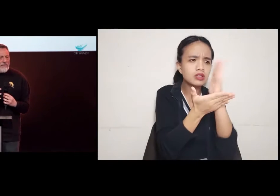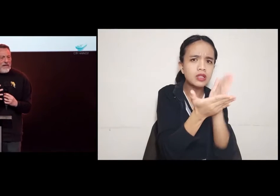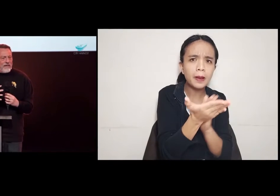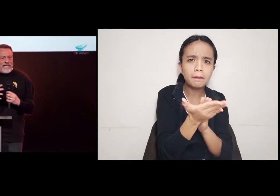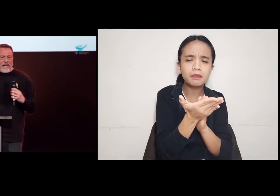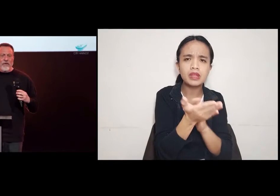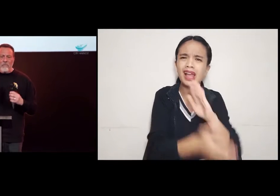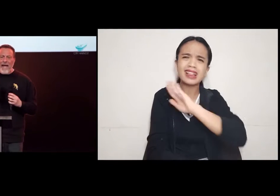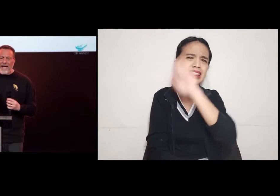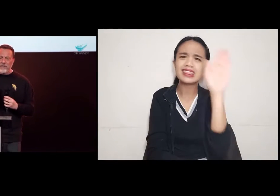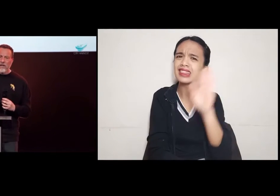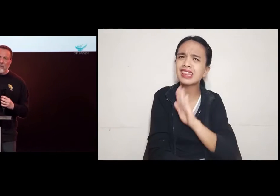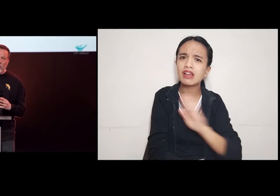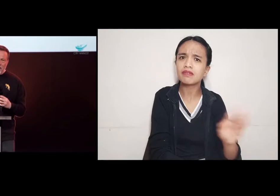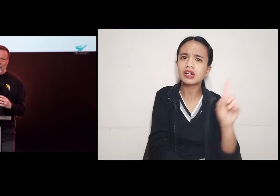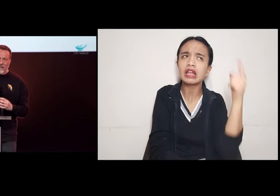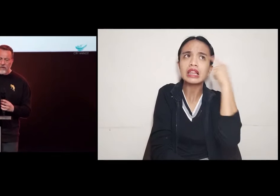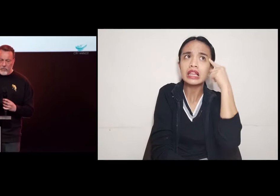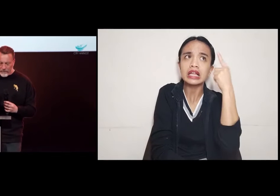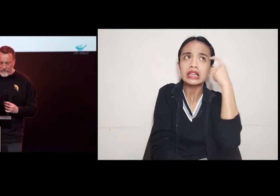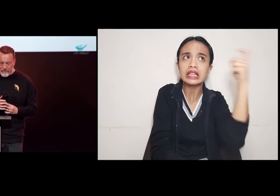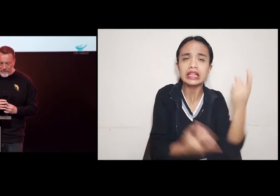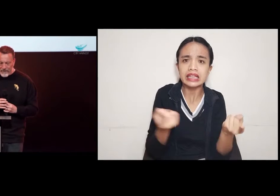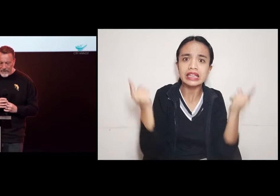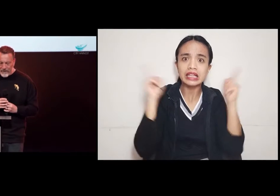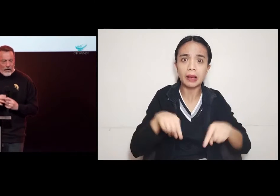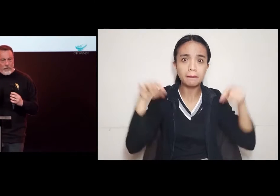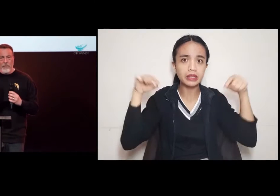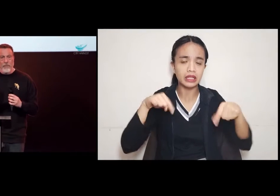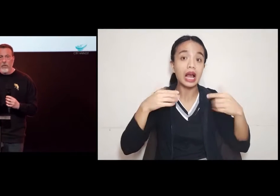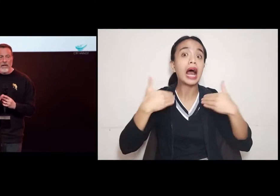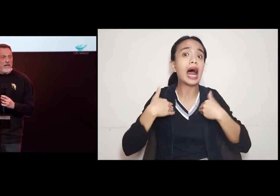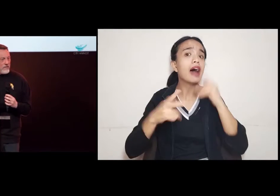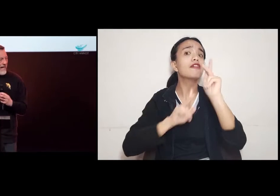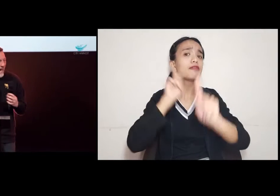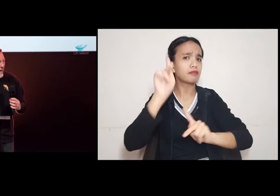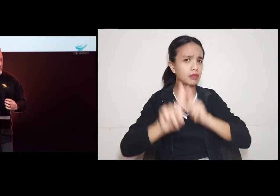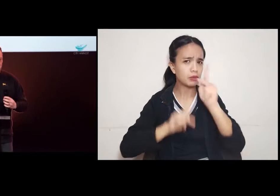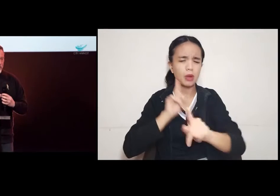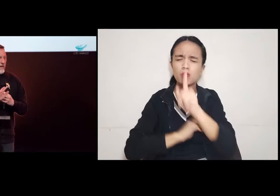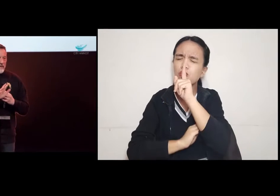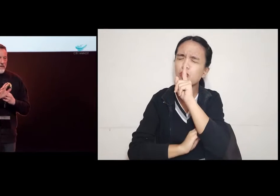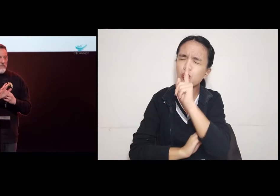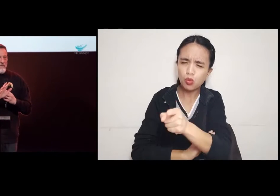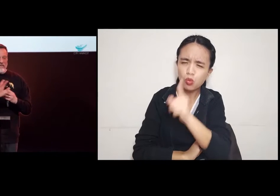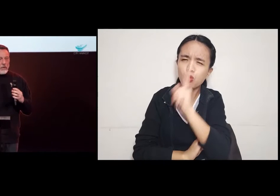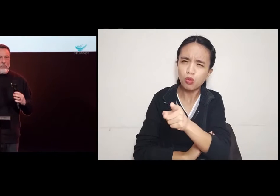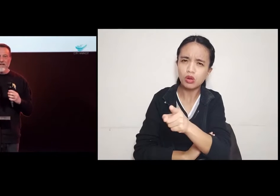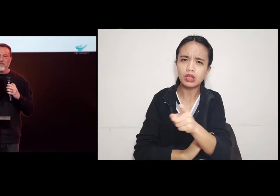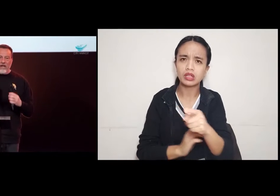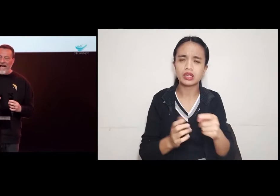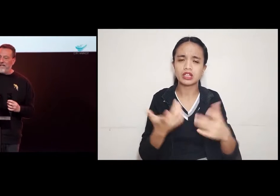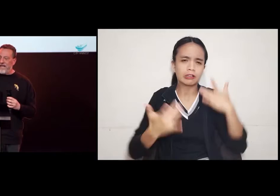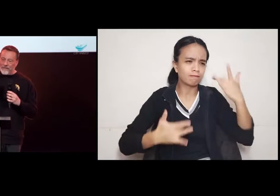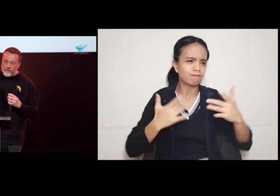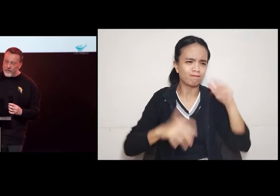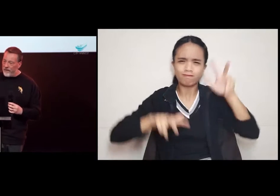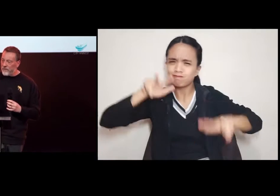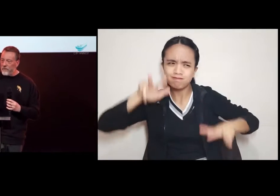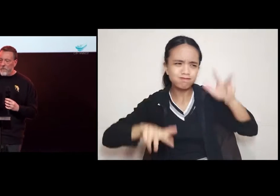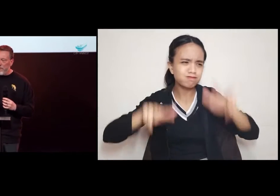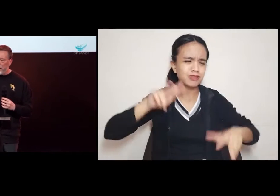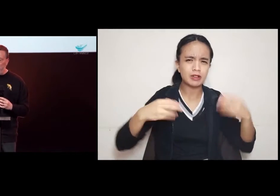us have never imagined a moment like this one. There are people who are just absolutely filled with anxiety